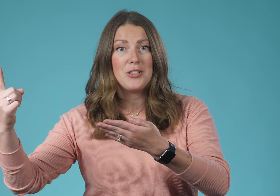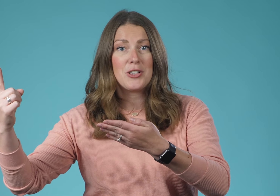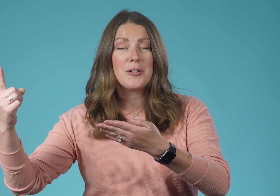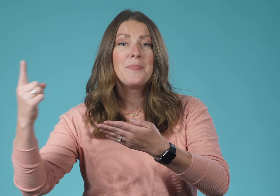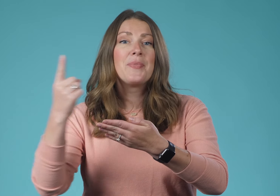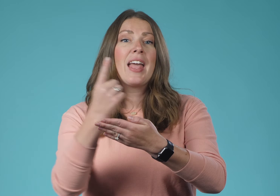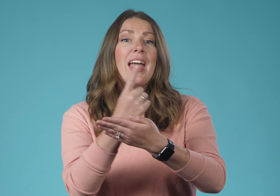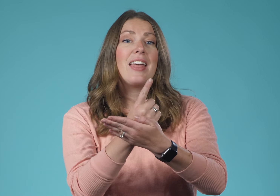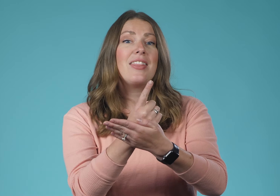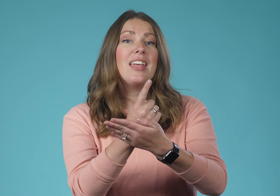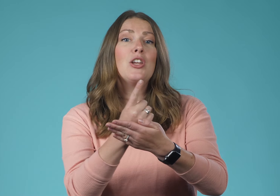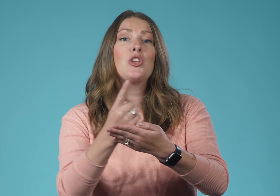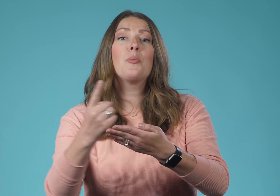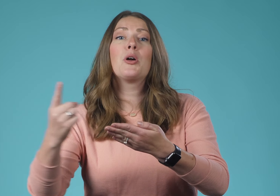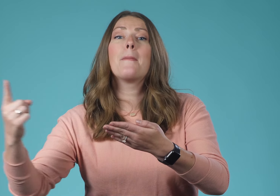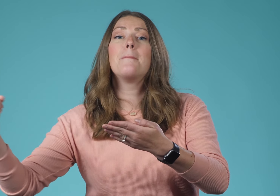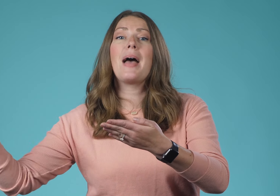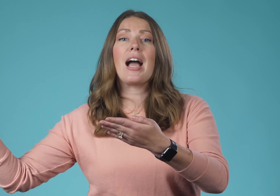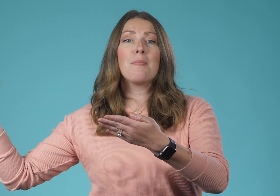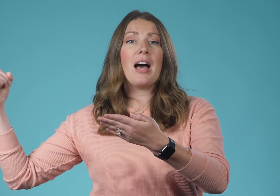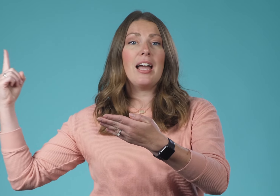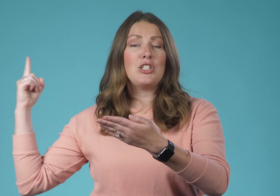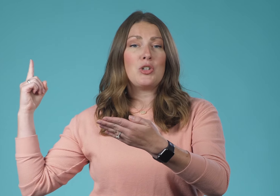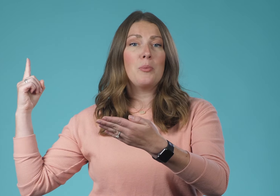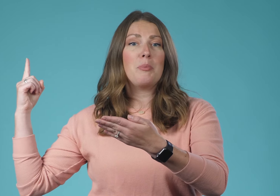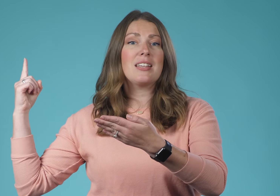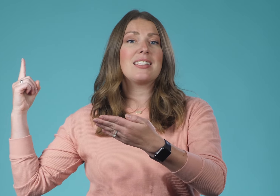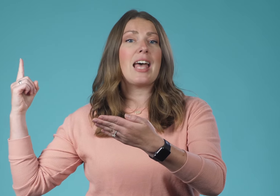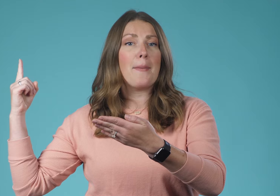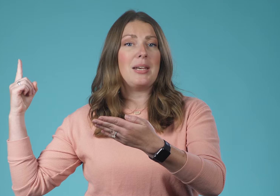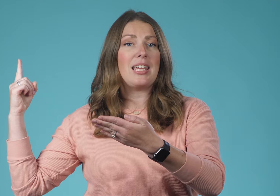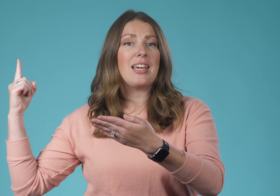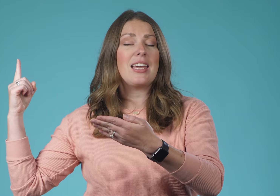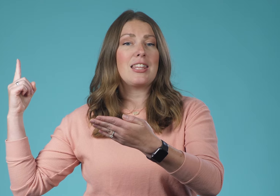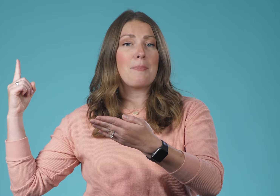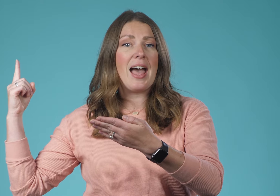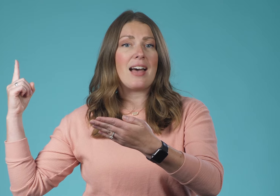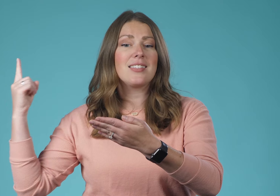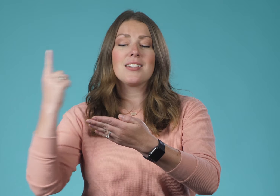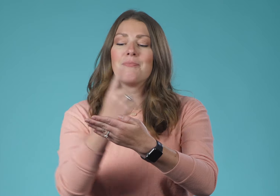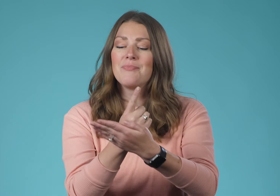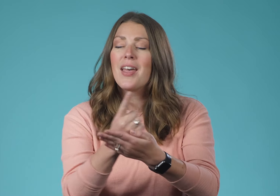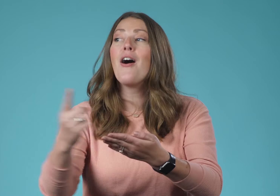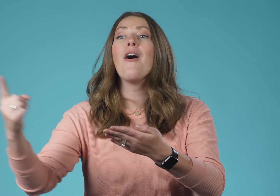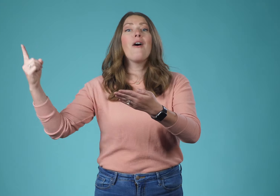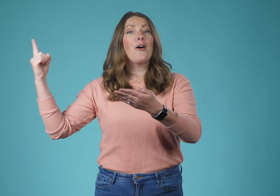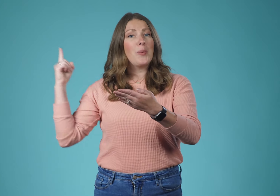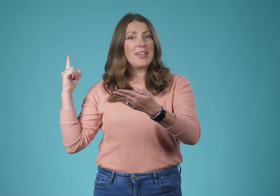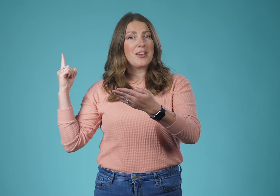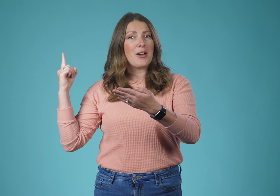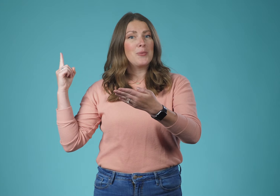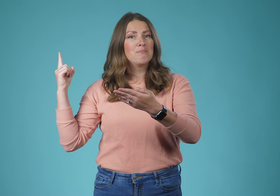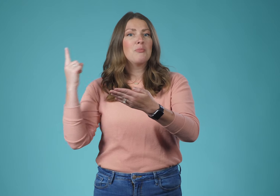calendar. And then you put it back behind you because it's happening in the past. A week ago,